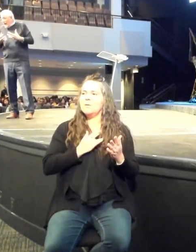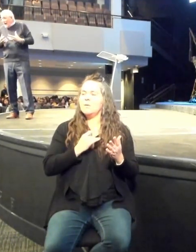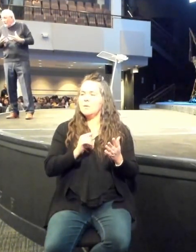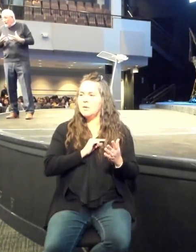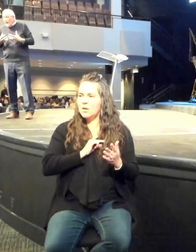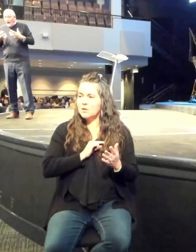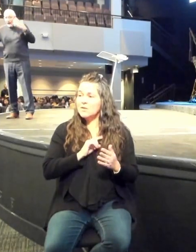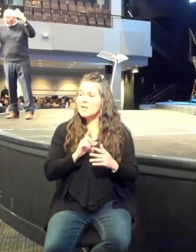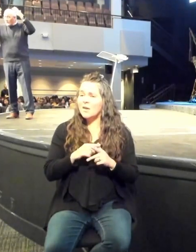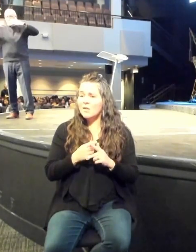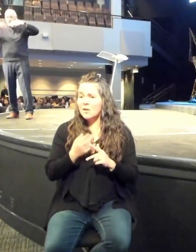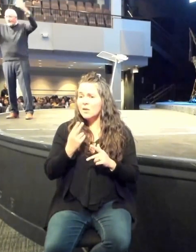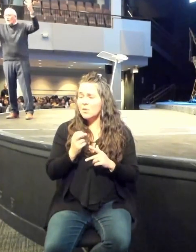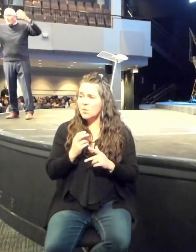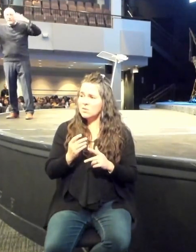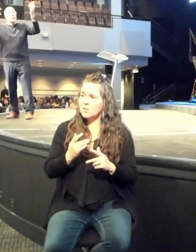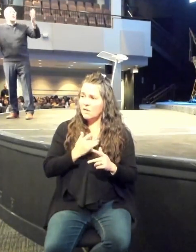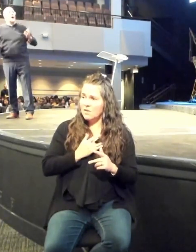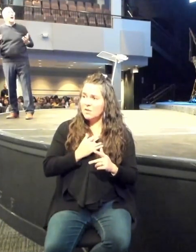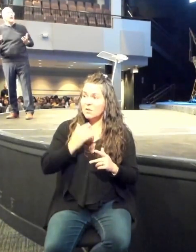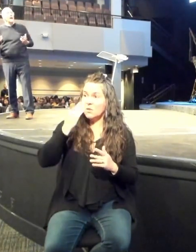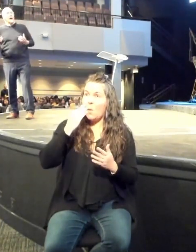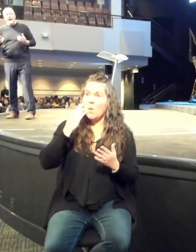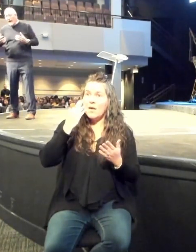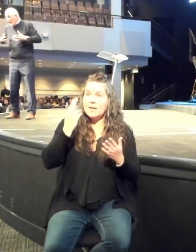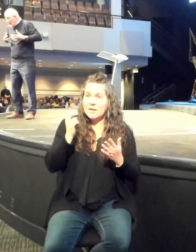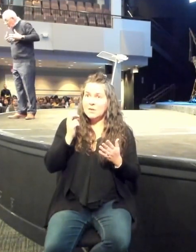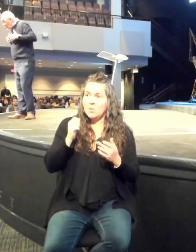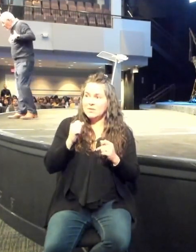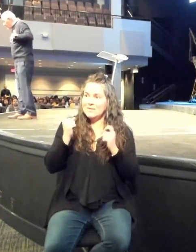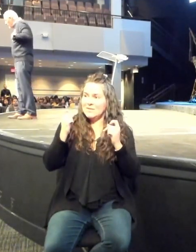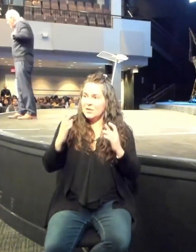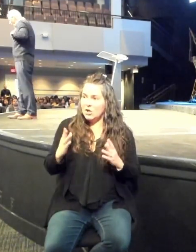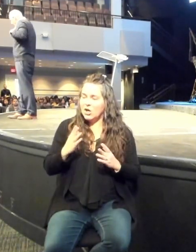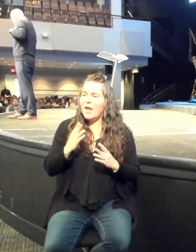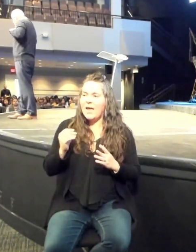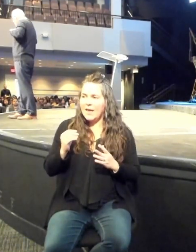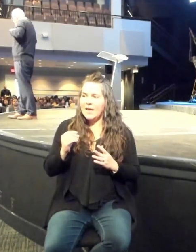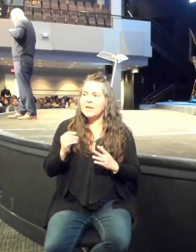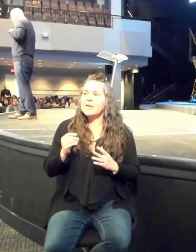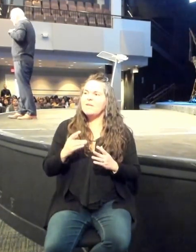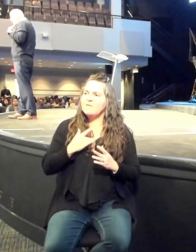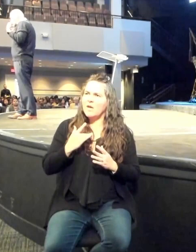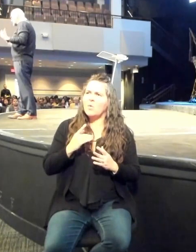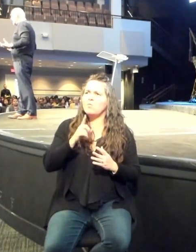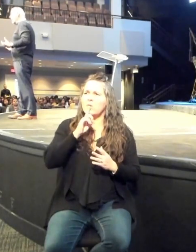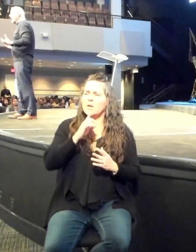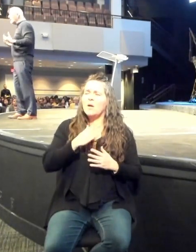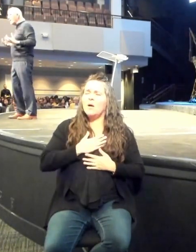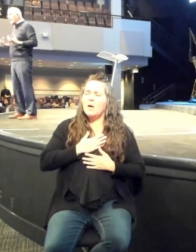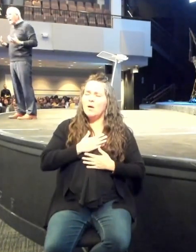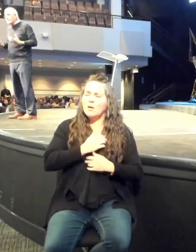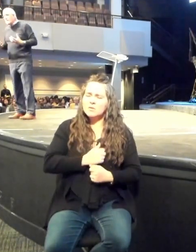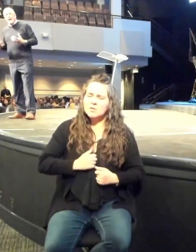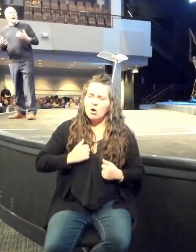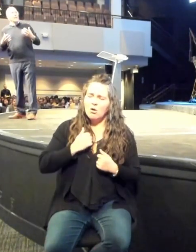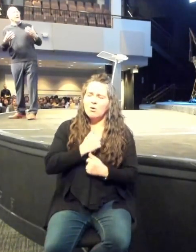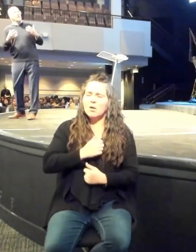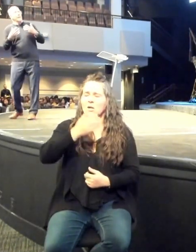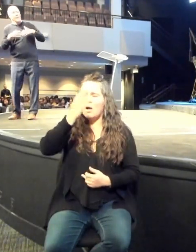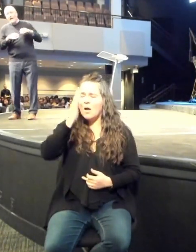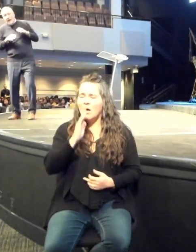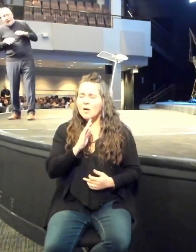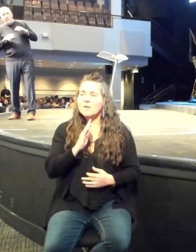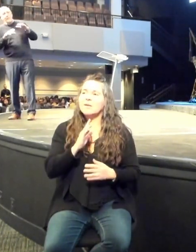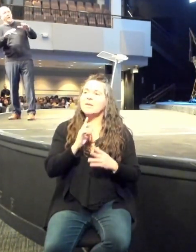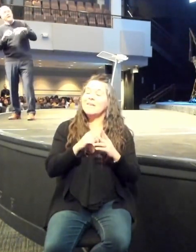of the fact that he was a sinner before God, and he had contrition, godly sorrow. Boy, I'm sorry I did this. And then